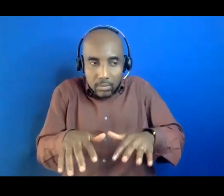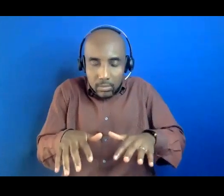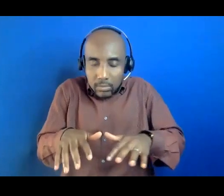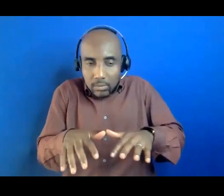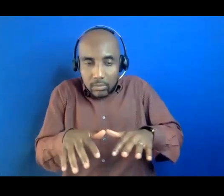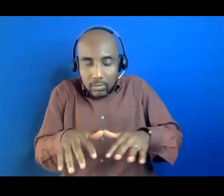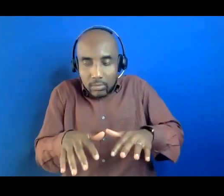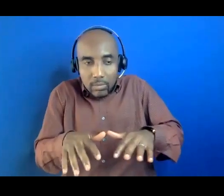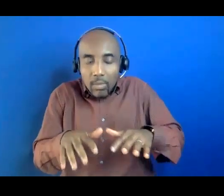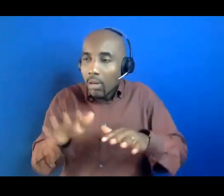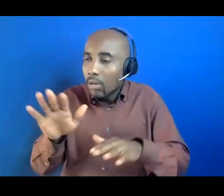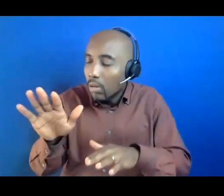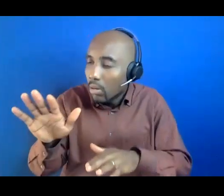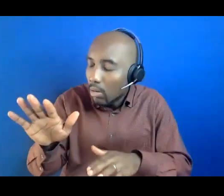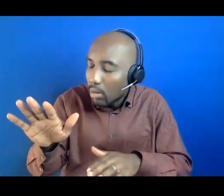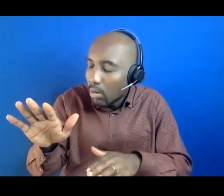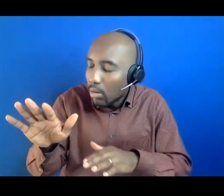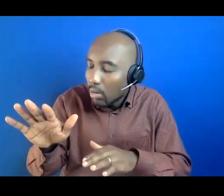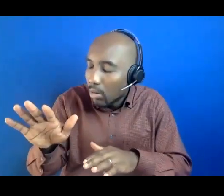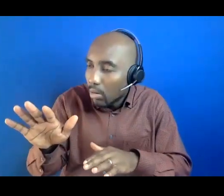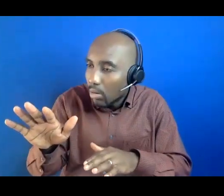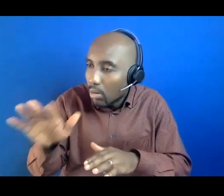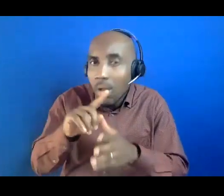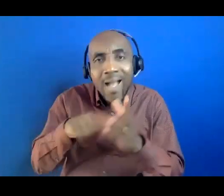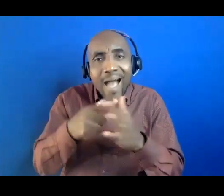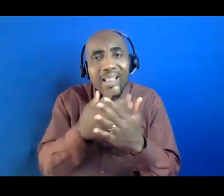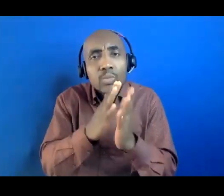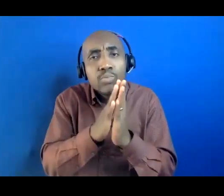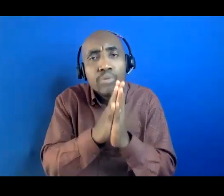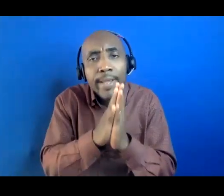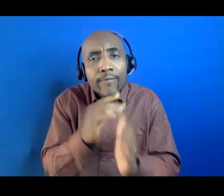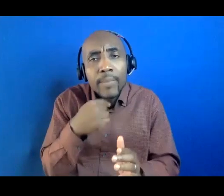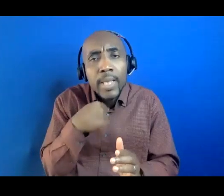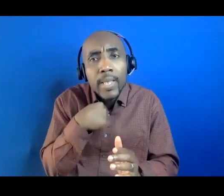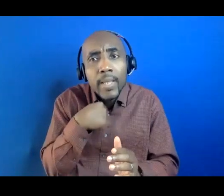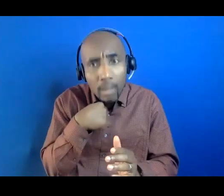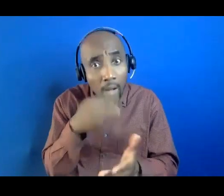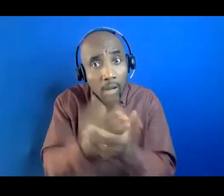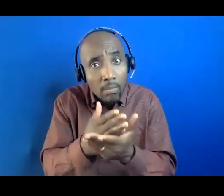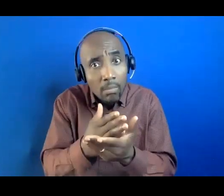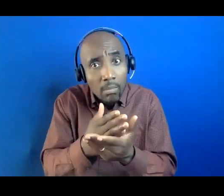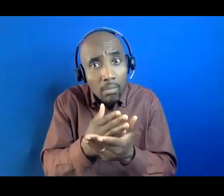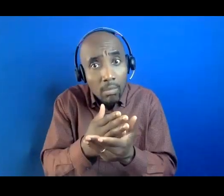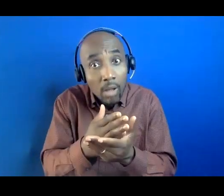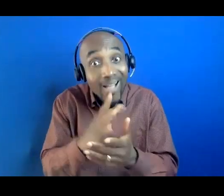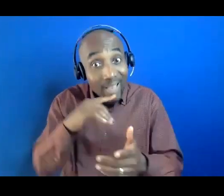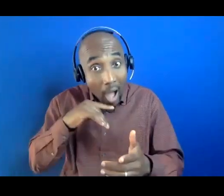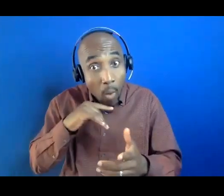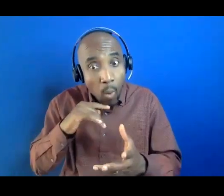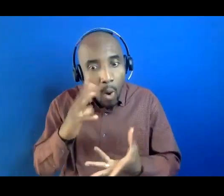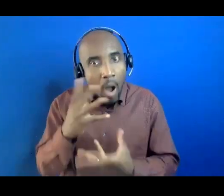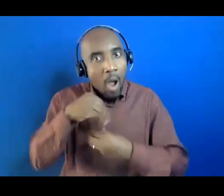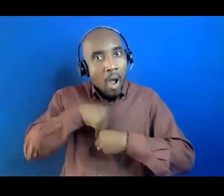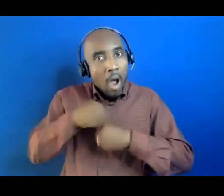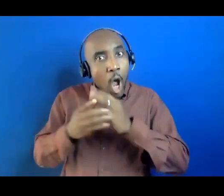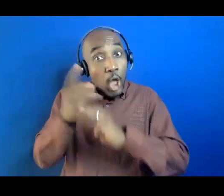as Alex was praying, she was just praying exactly that, you know, that I would experience God's love. And